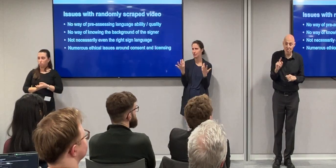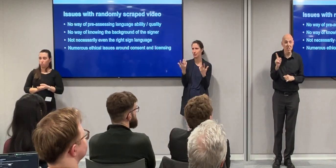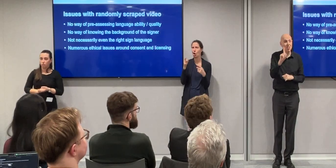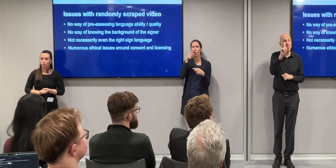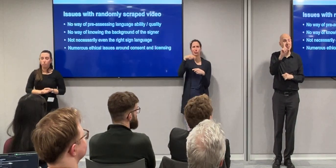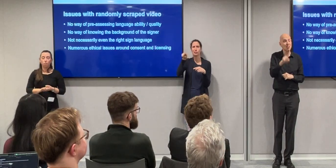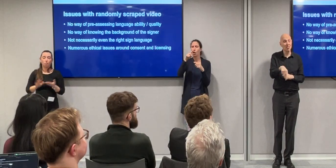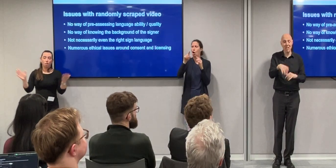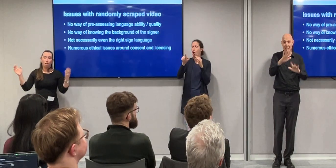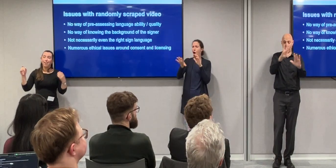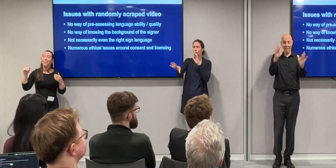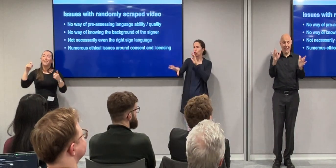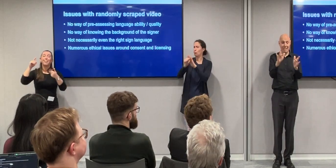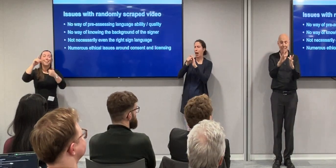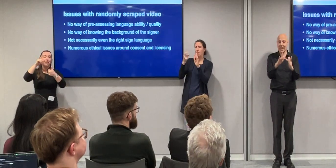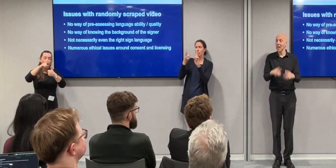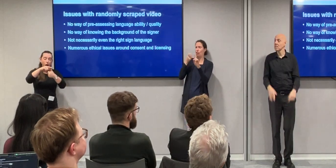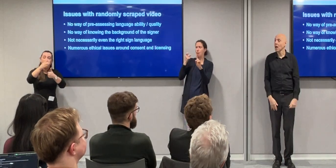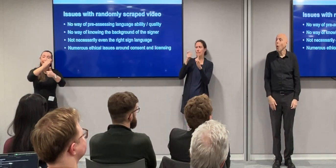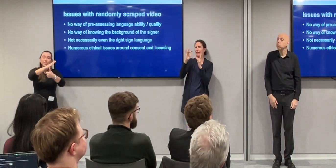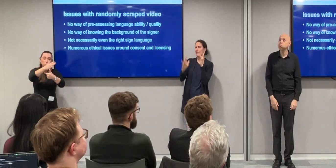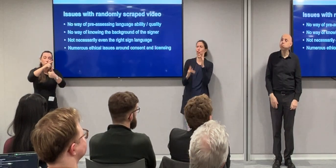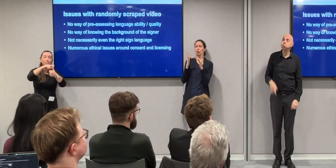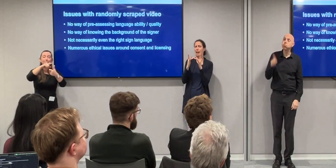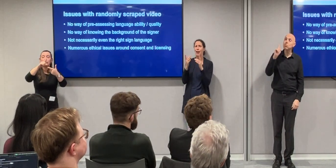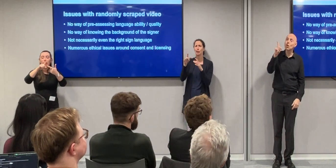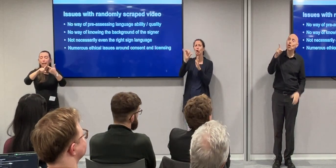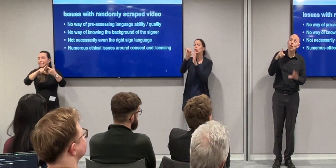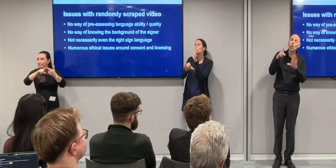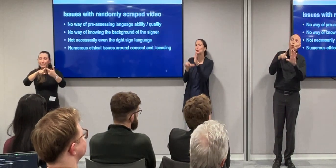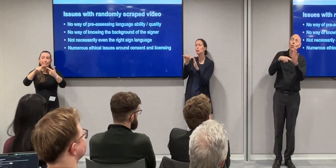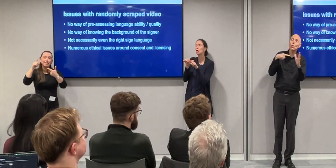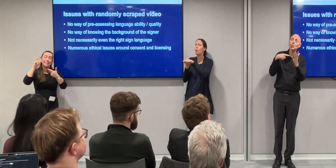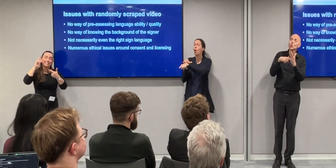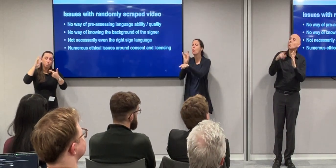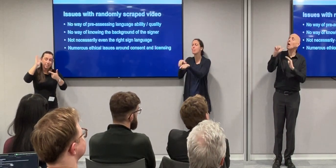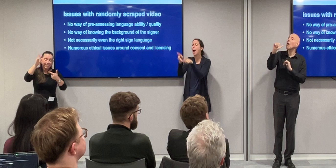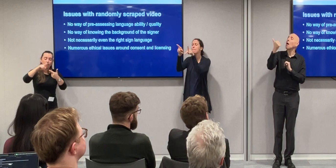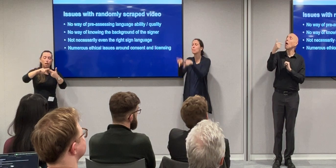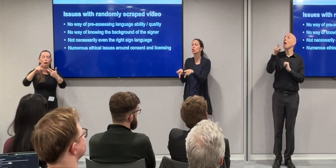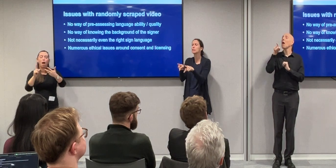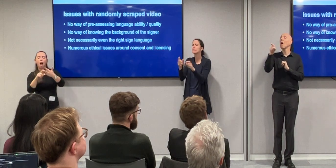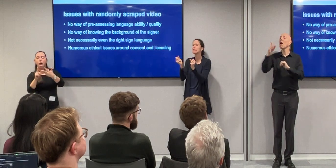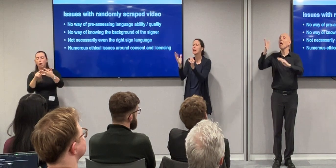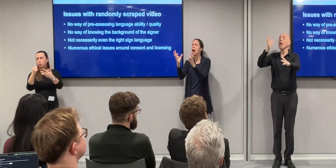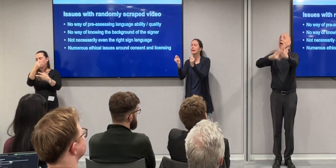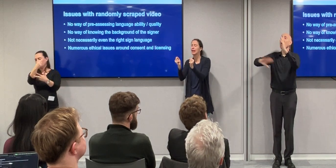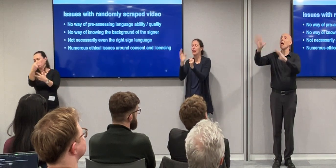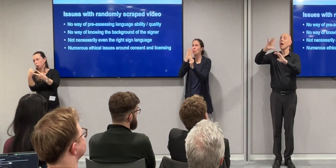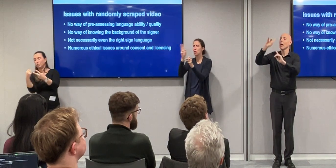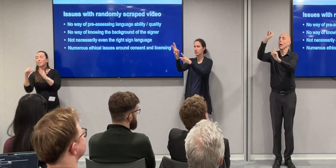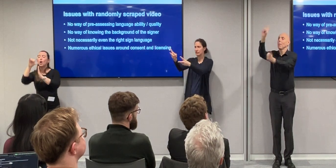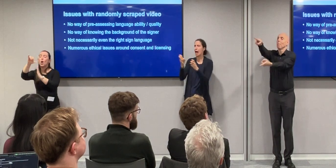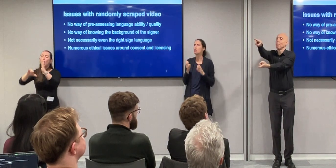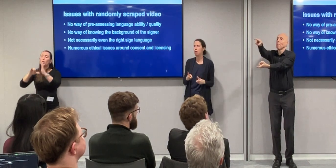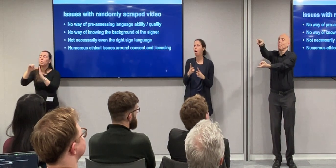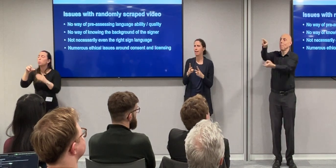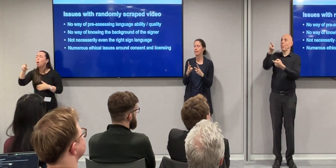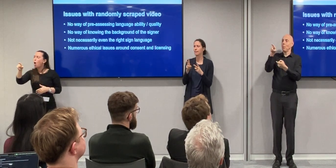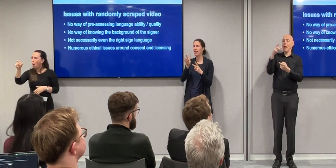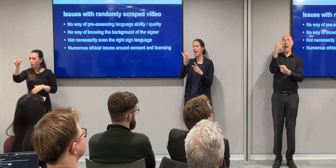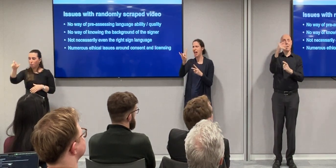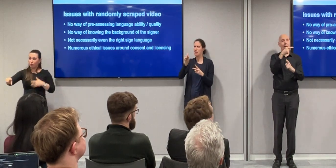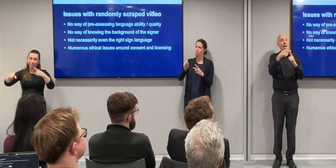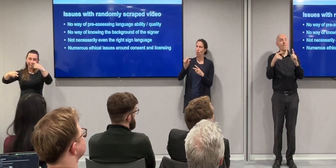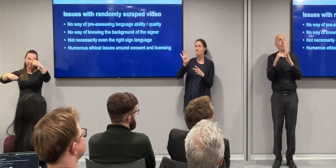randomly grab it off the internet. Maybe have a look at YouTube, think, oh, that looks like a person signing. I'll download 8.5 million videos of that. We'll